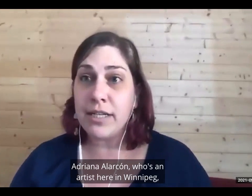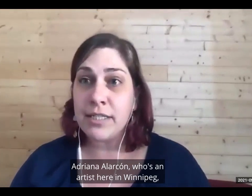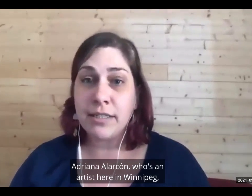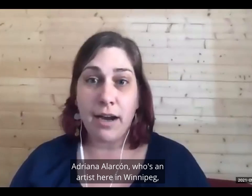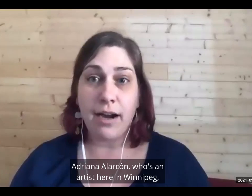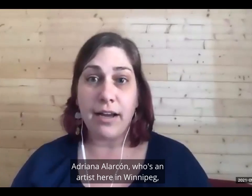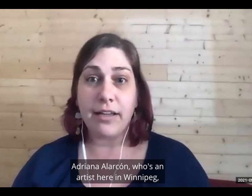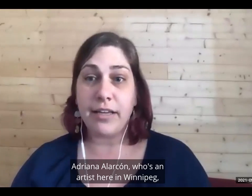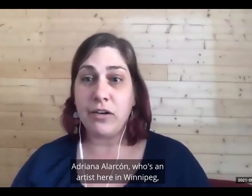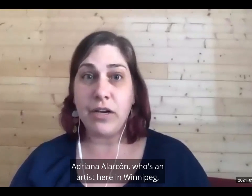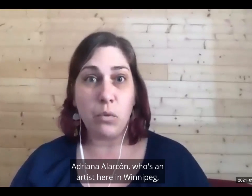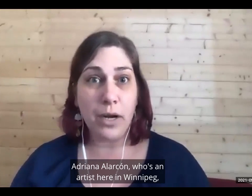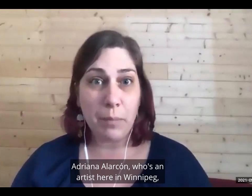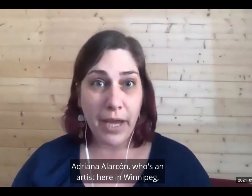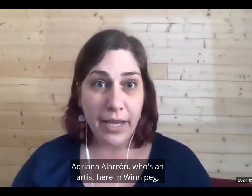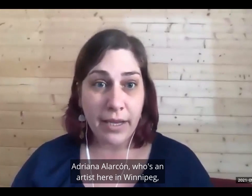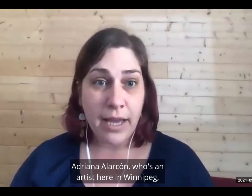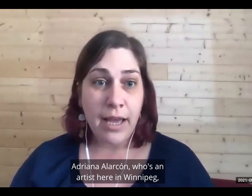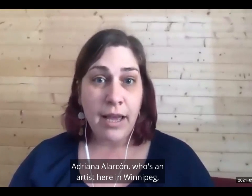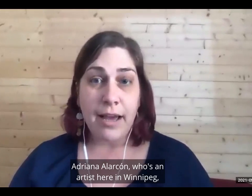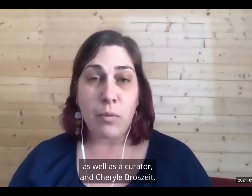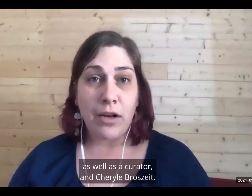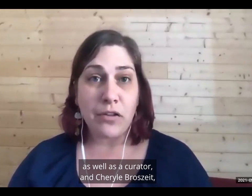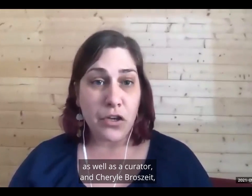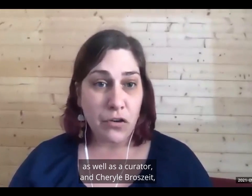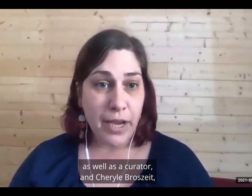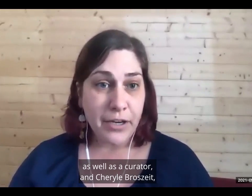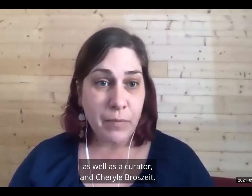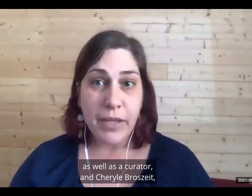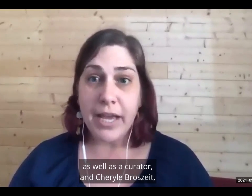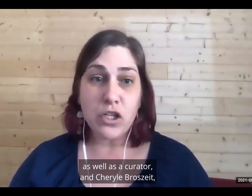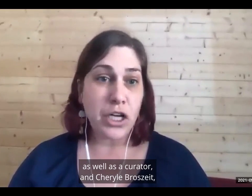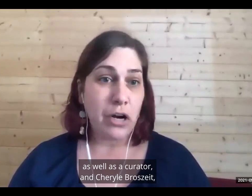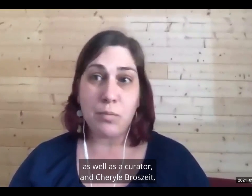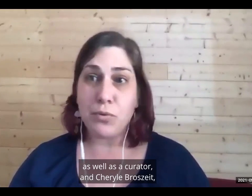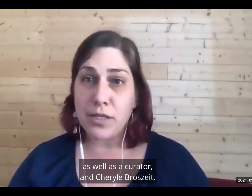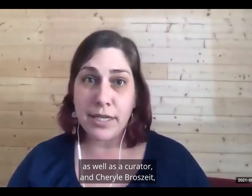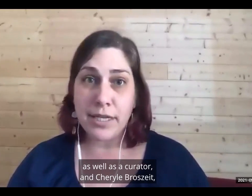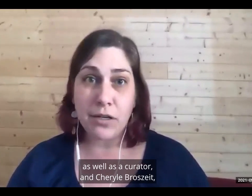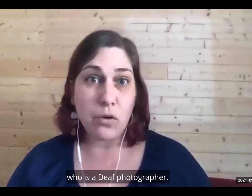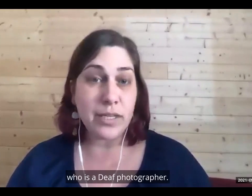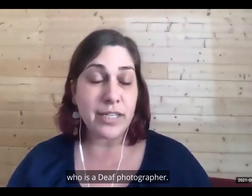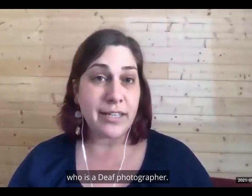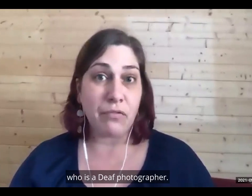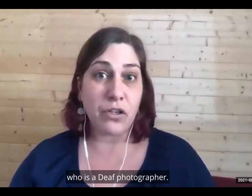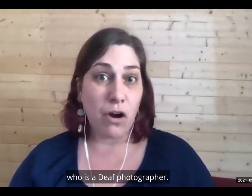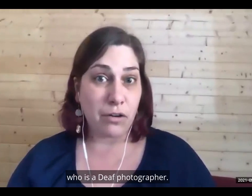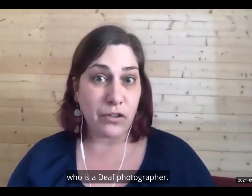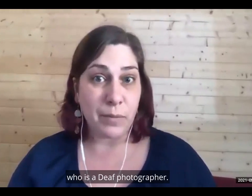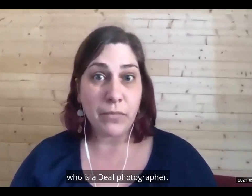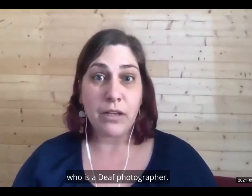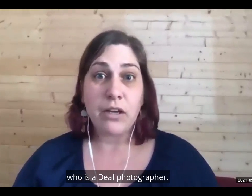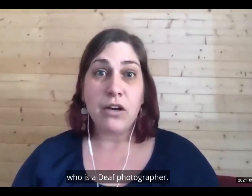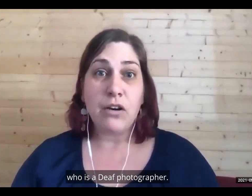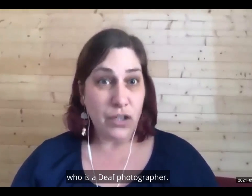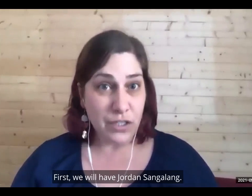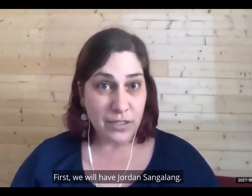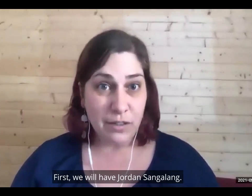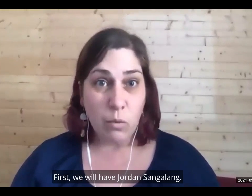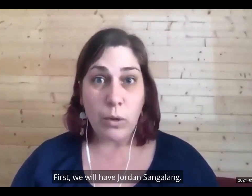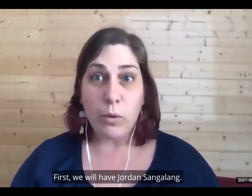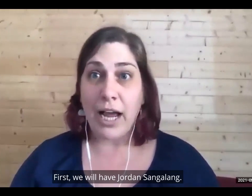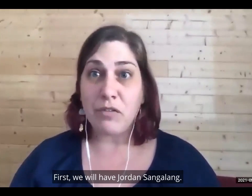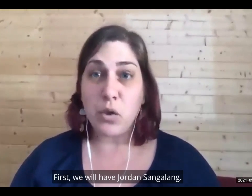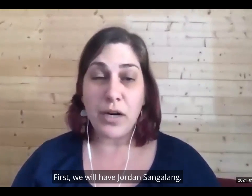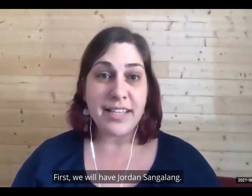an artist here in Winnipeg, as well as a curator, and Cheryle Broszeit, who is a deaf photographer.